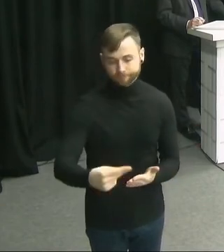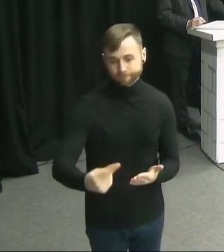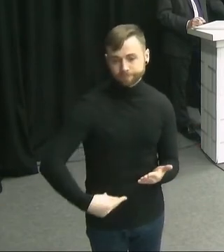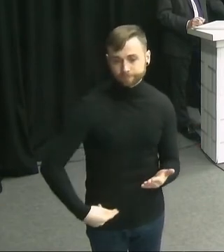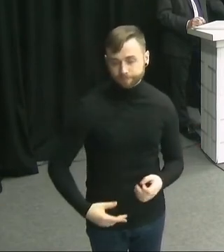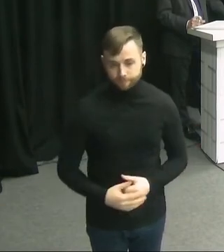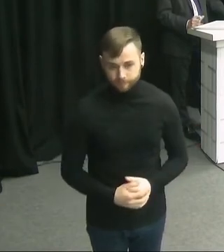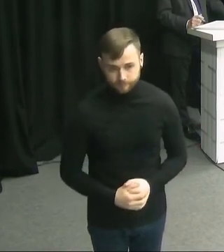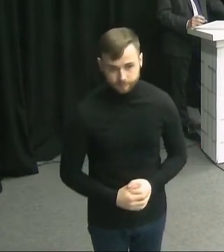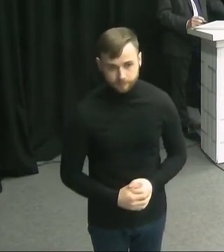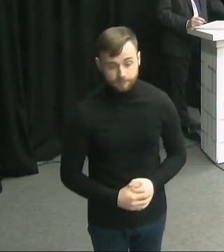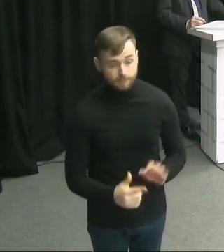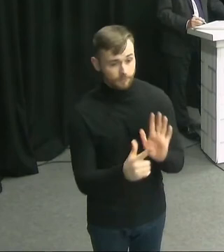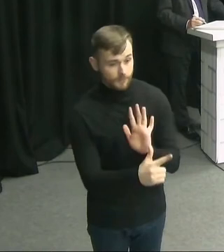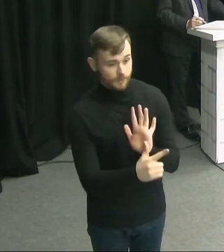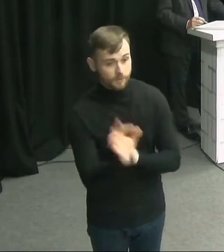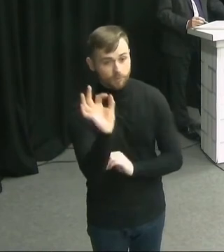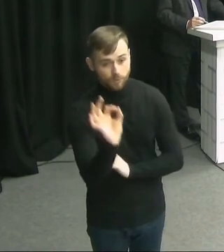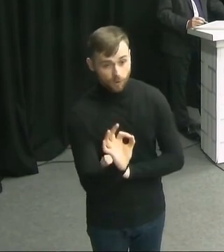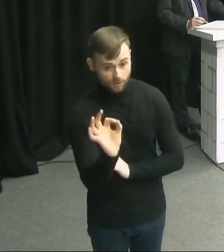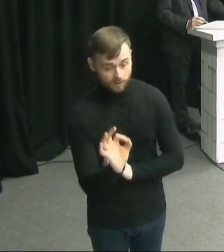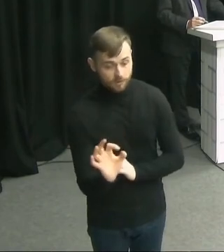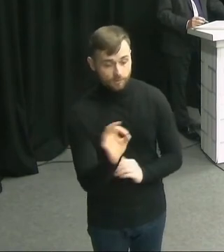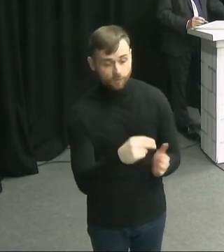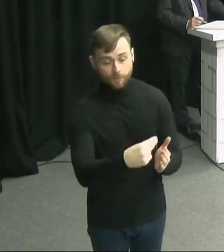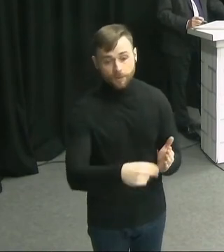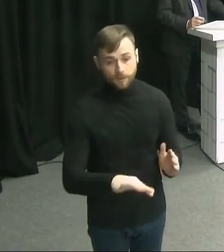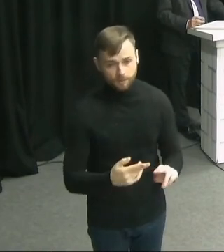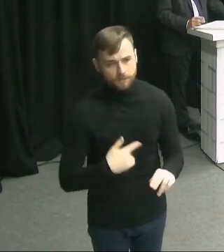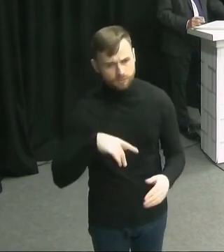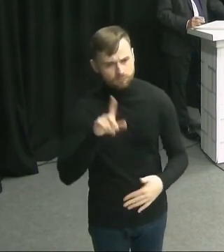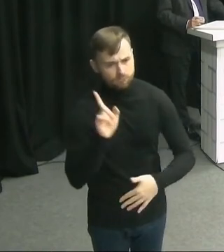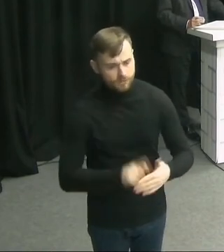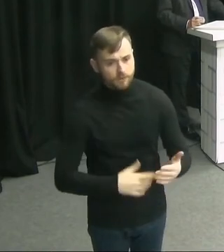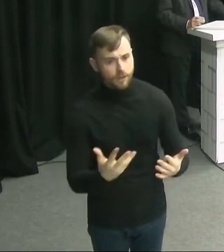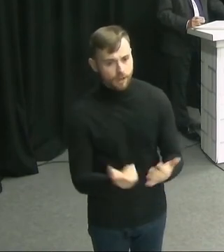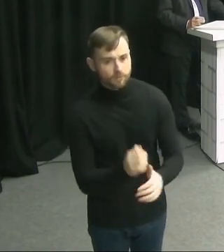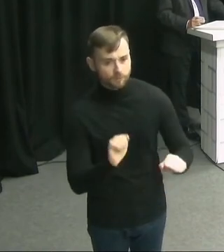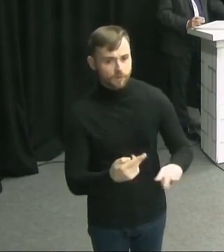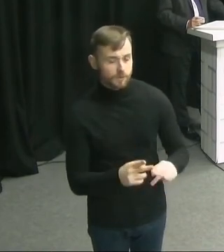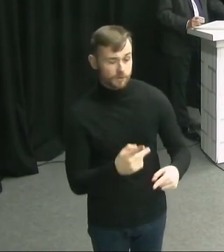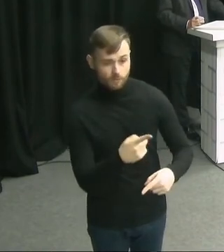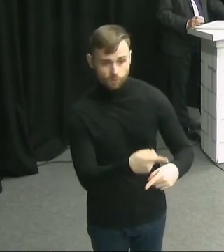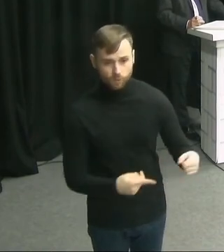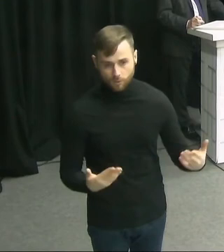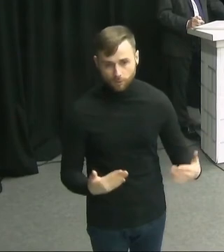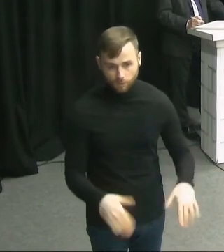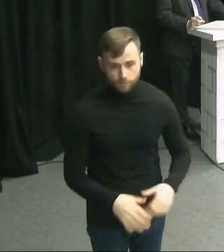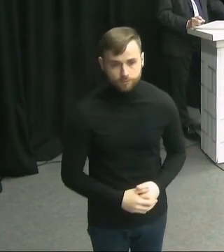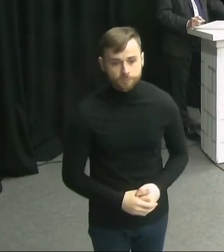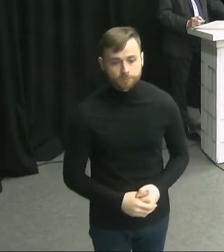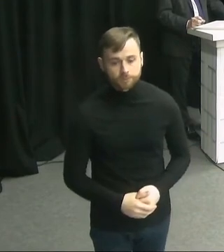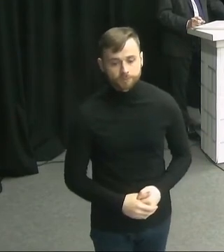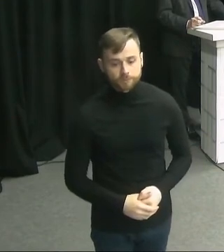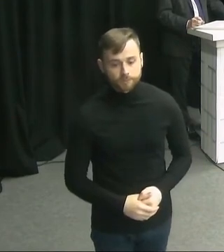That's why I signed for 70% of the wishes, and I do hope that 70% of what